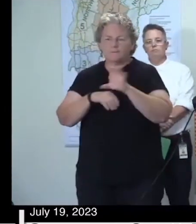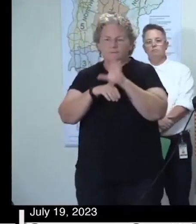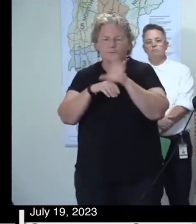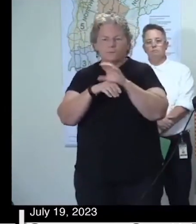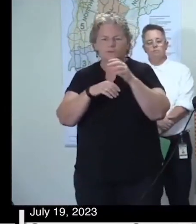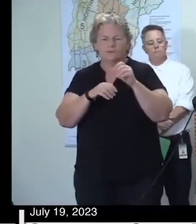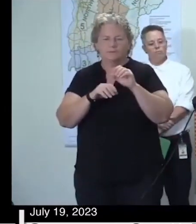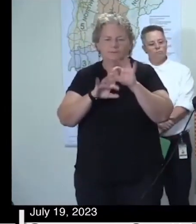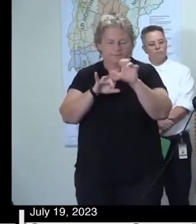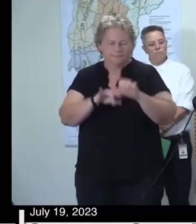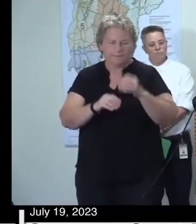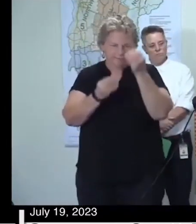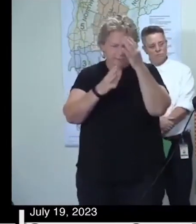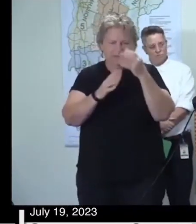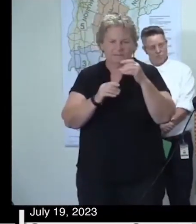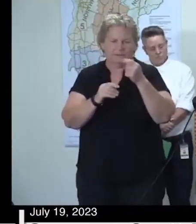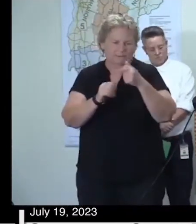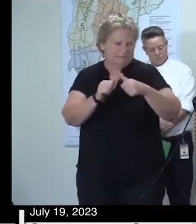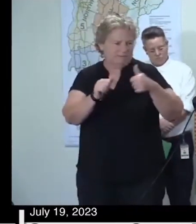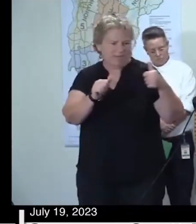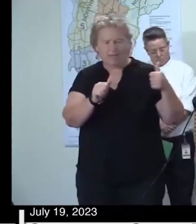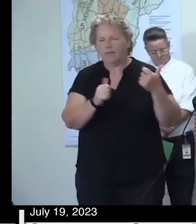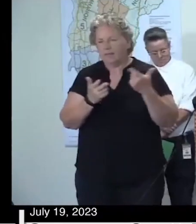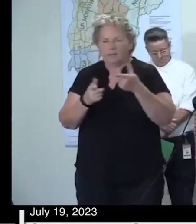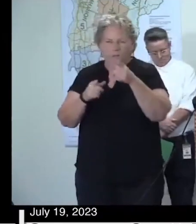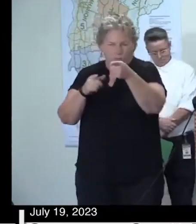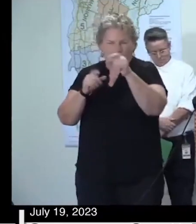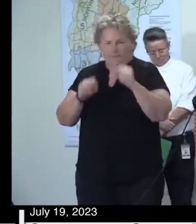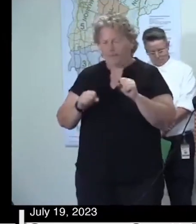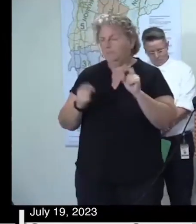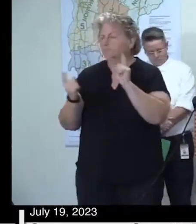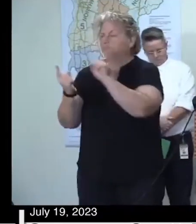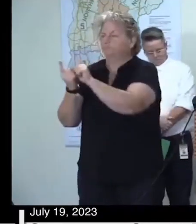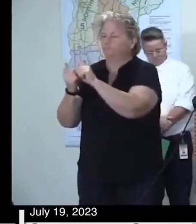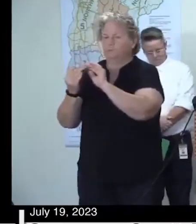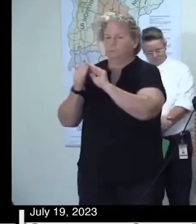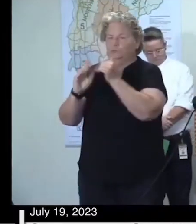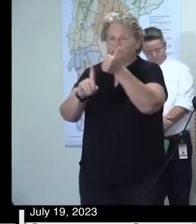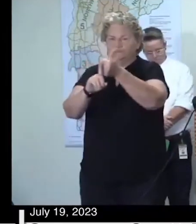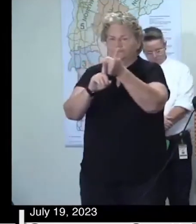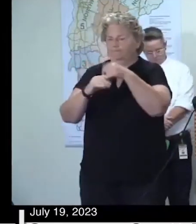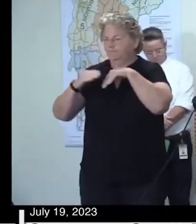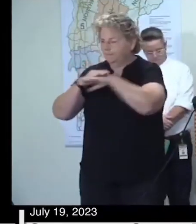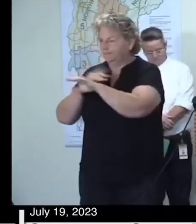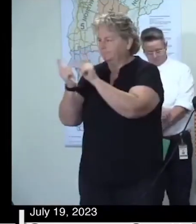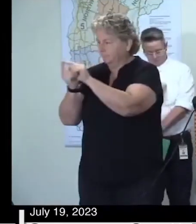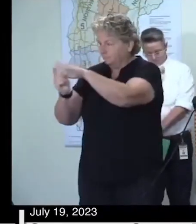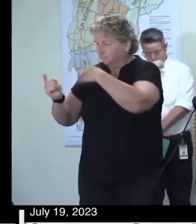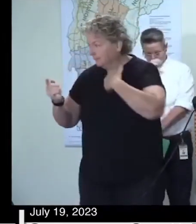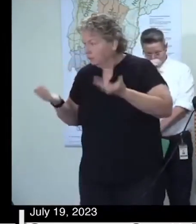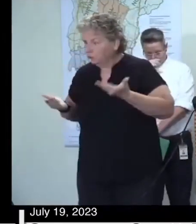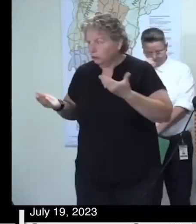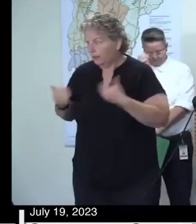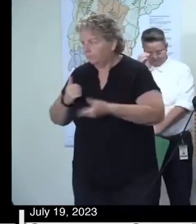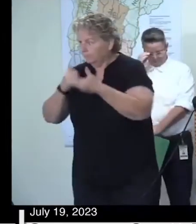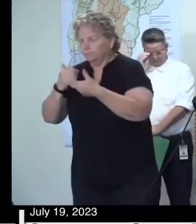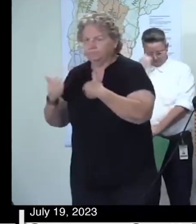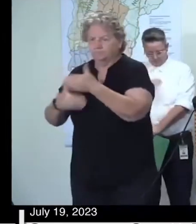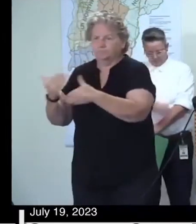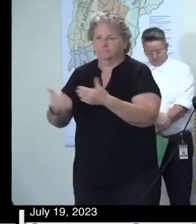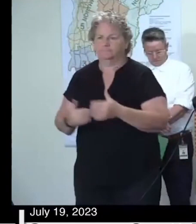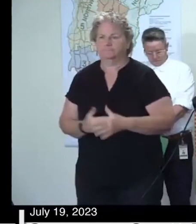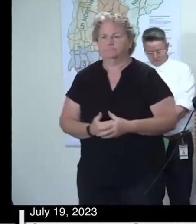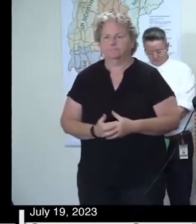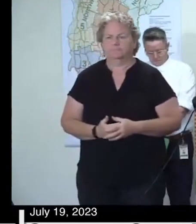effective to volunteer with local organizations that you are already affiliated with. Anything you can do to help us get clean and